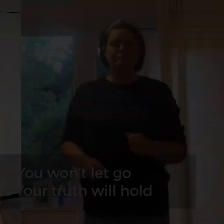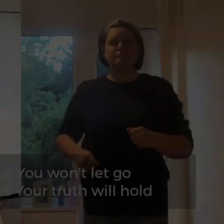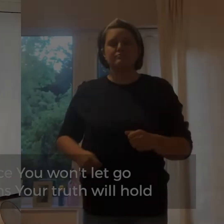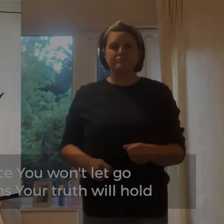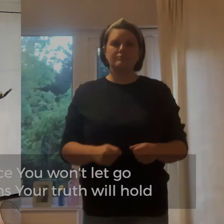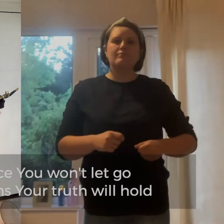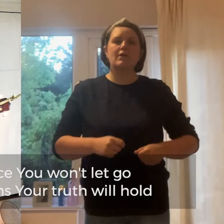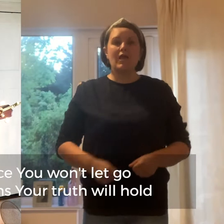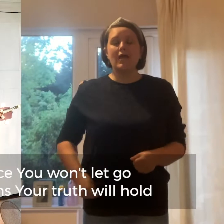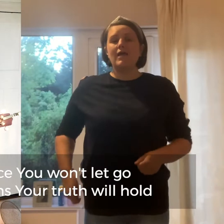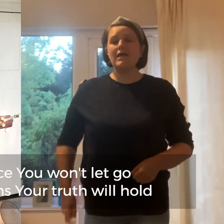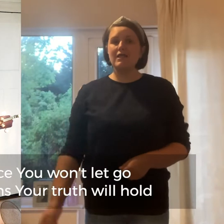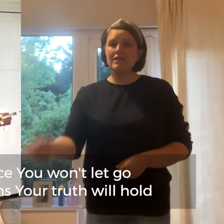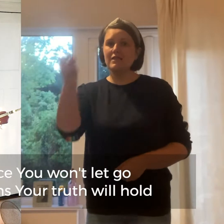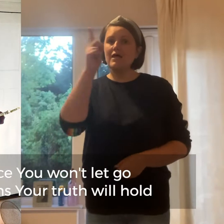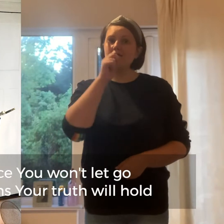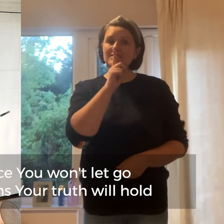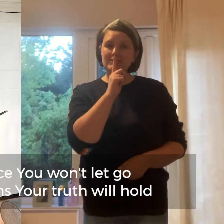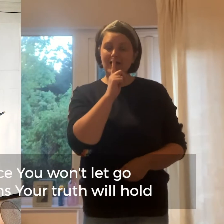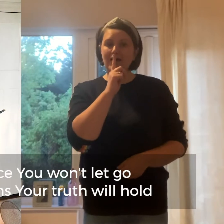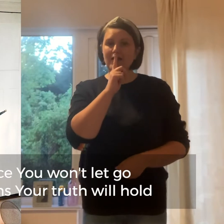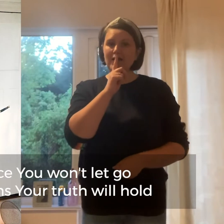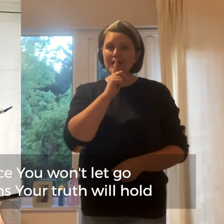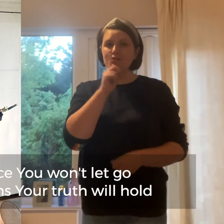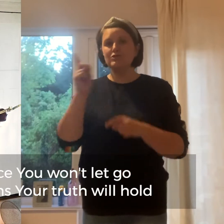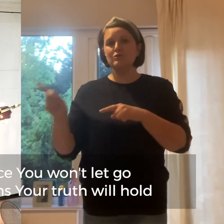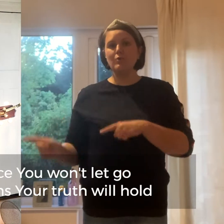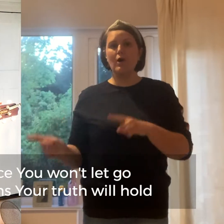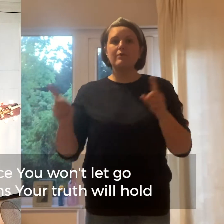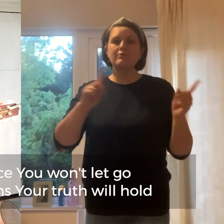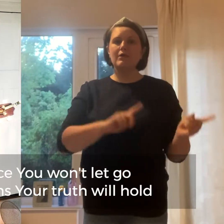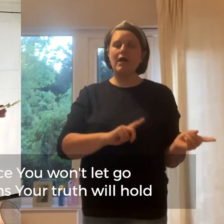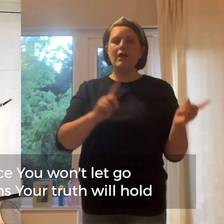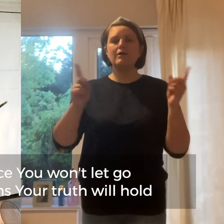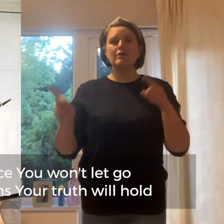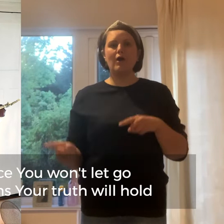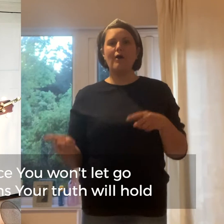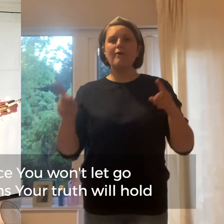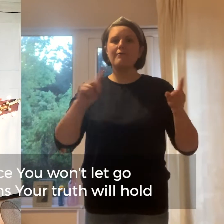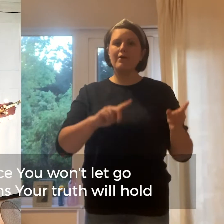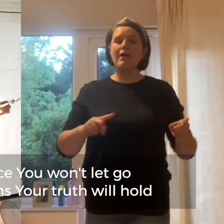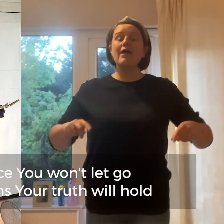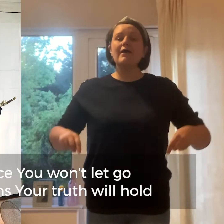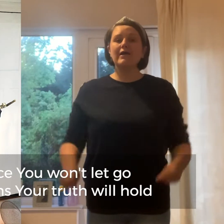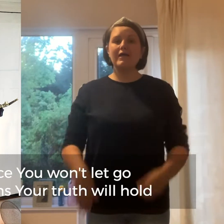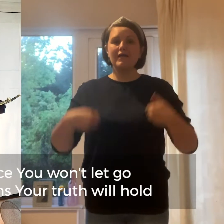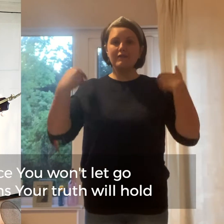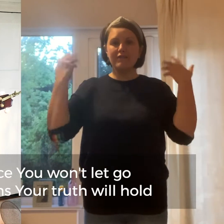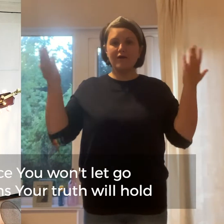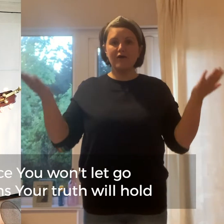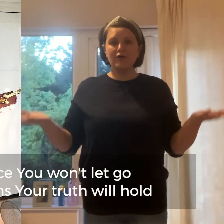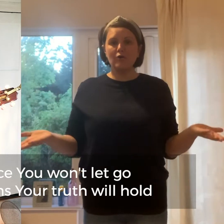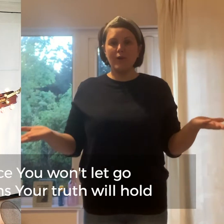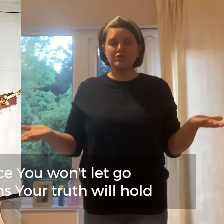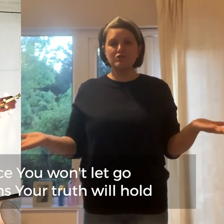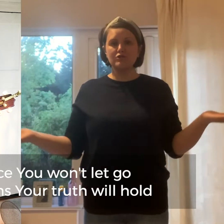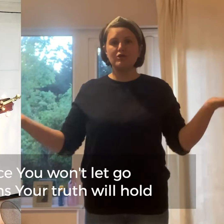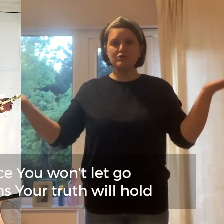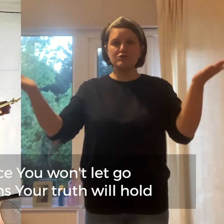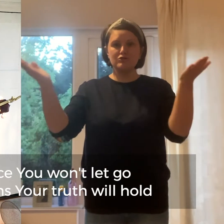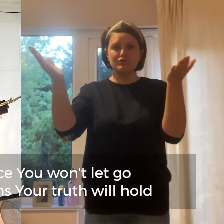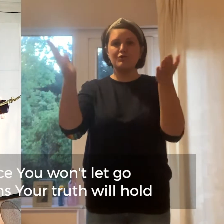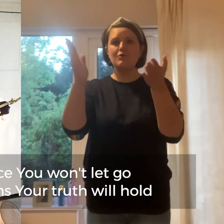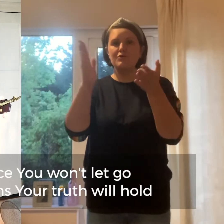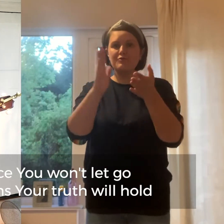In the silence, in the silence, you won't let go. In the